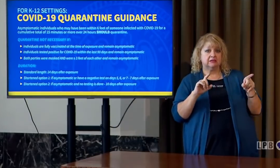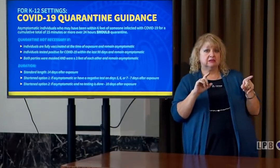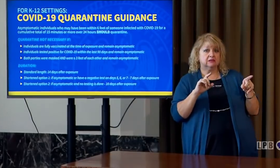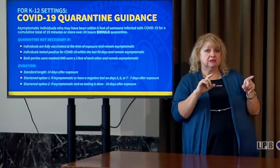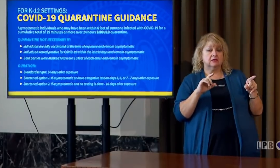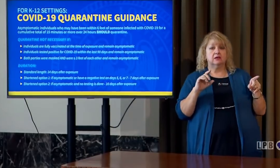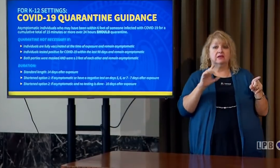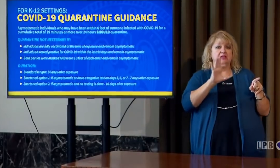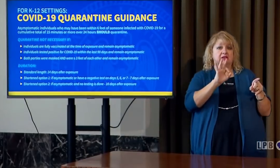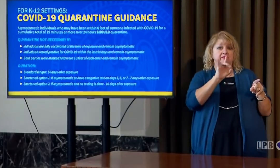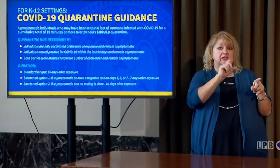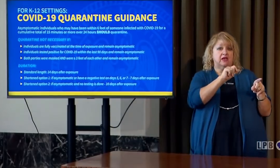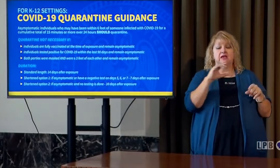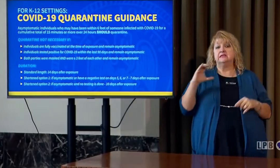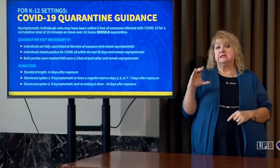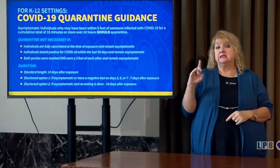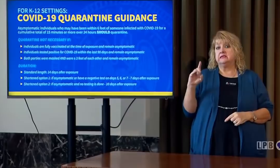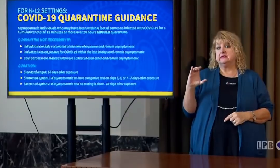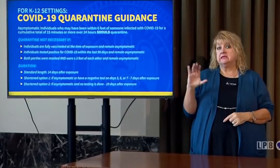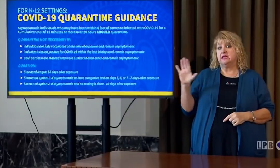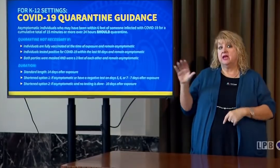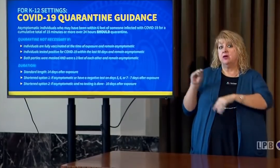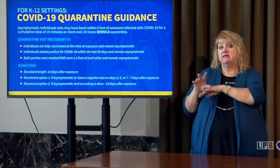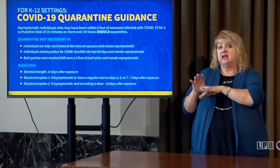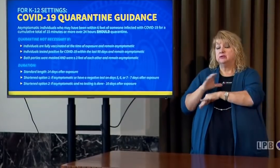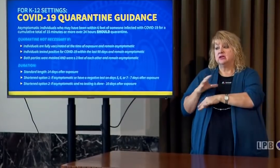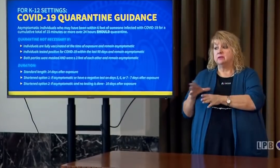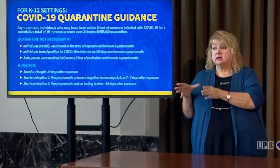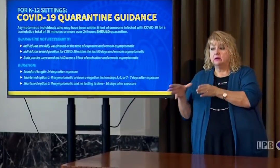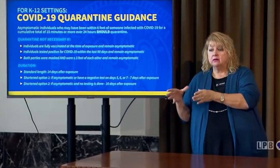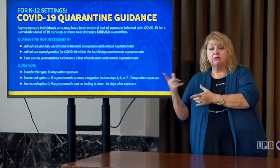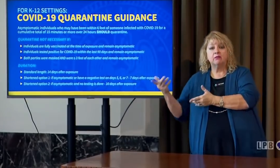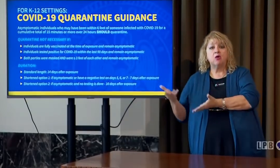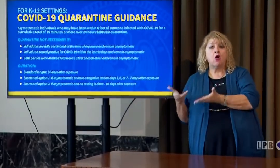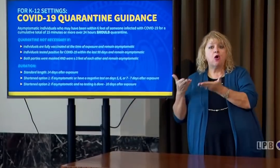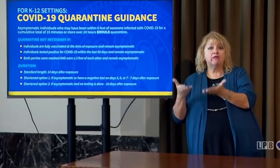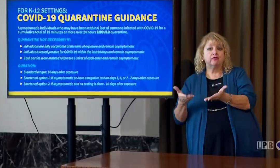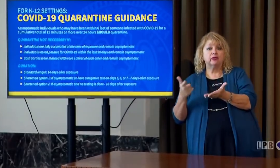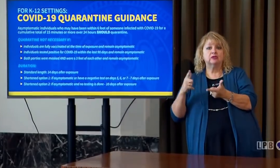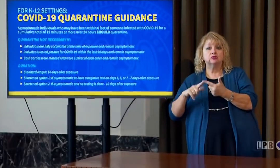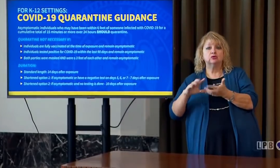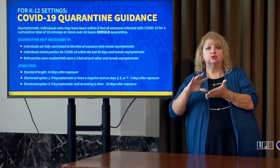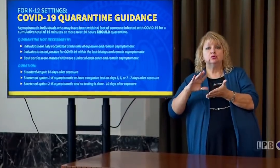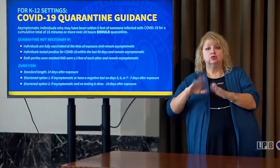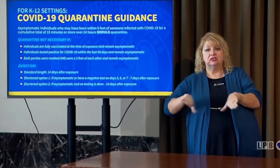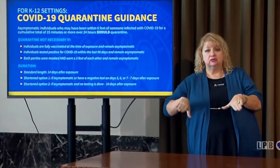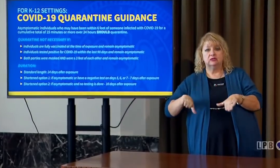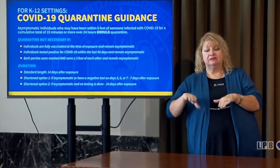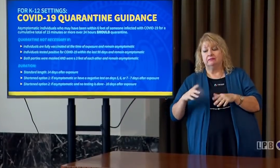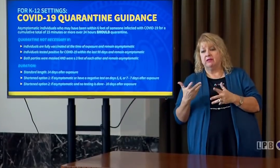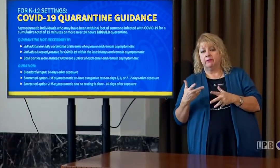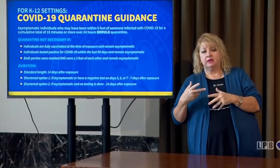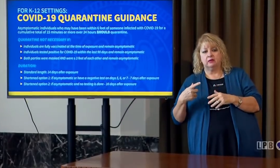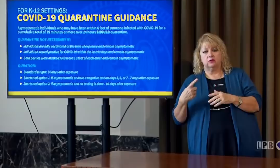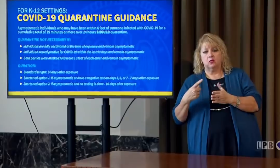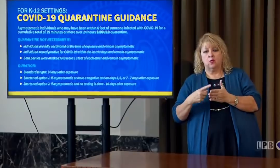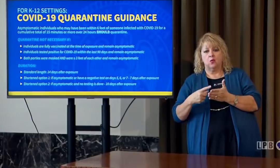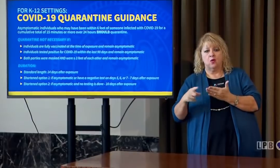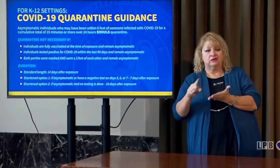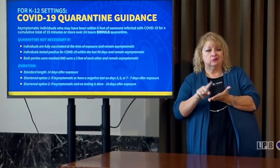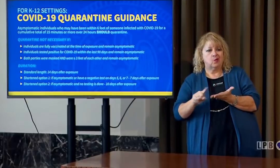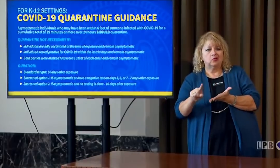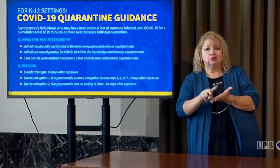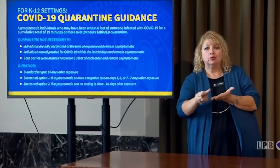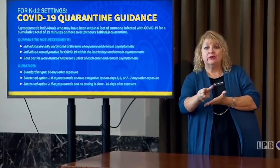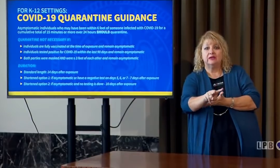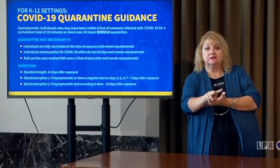slated to meet next week, and we could be offering vaccine to children within 1 or 2 weeks. So that's very, very exciting.